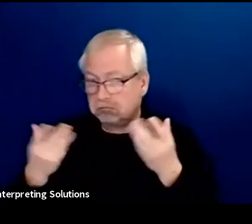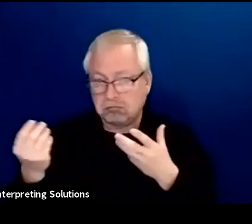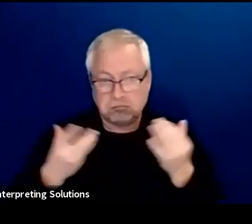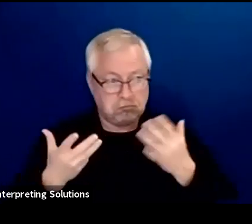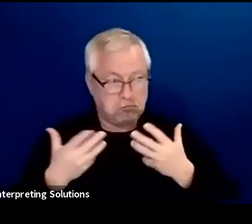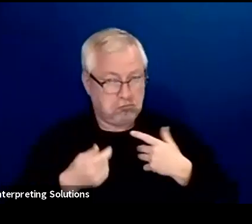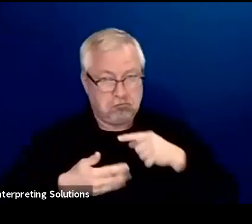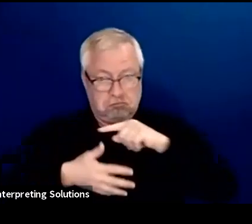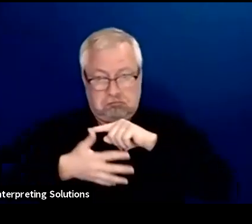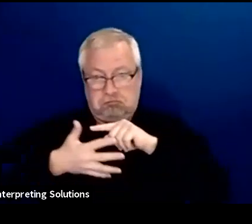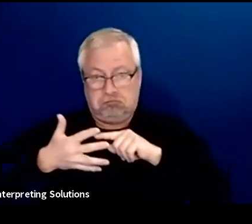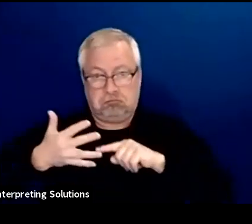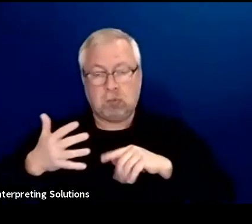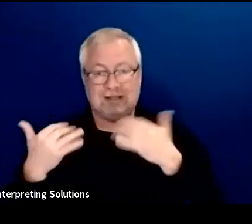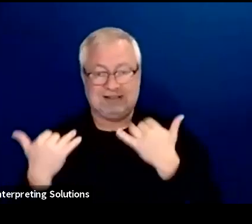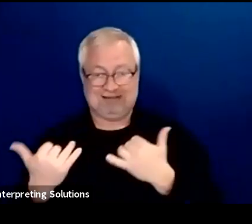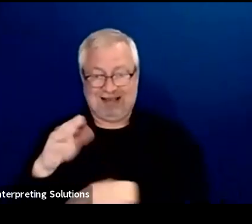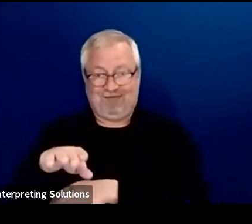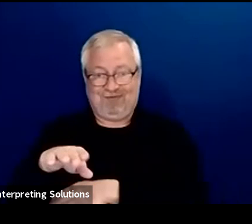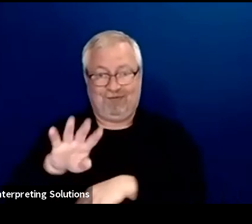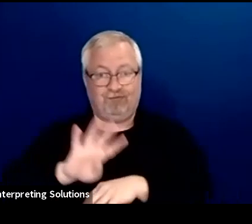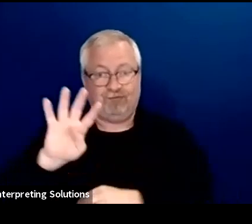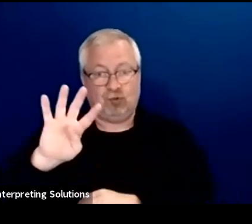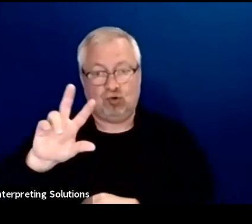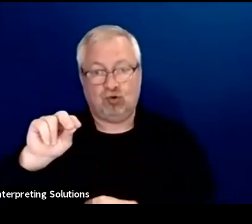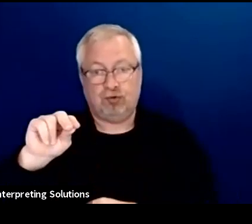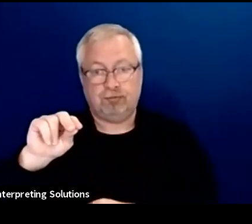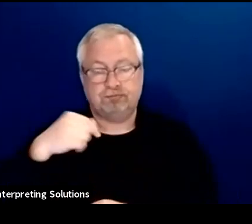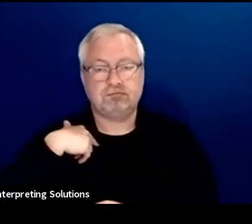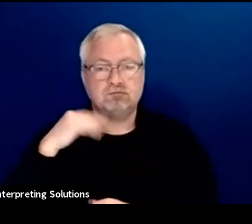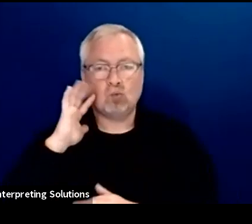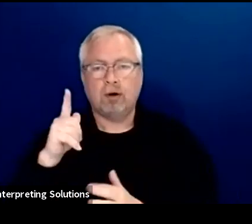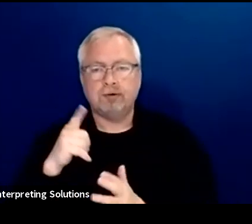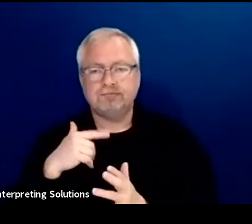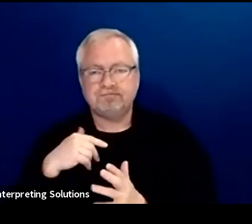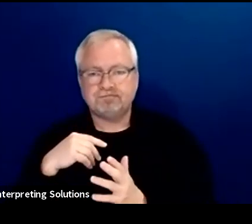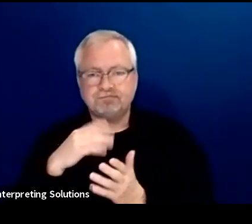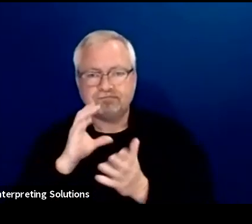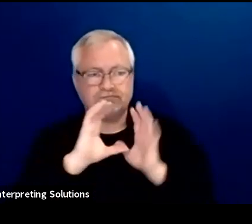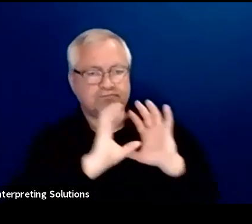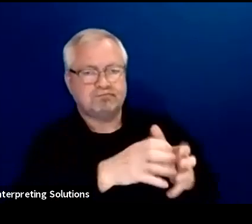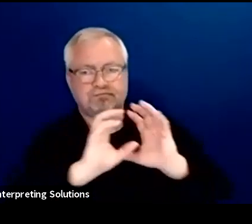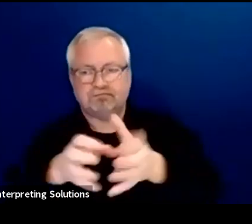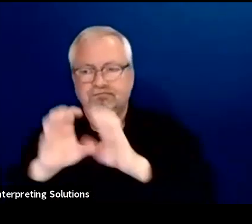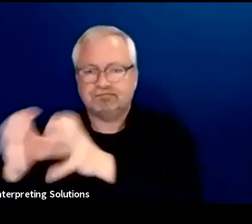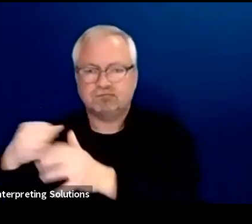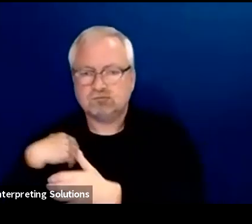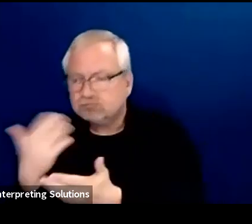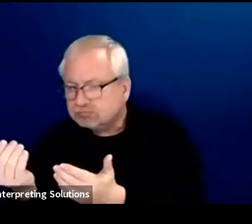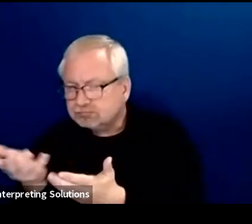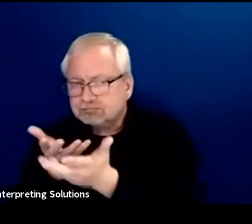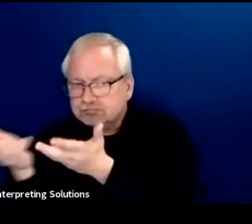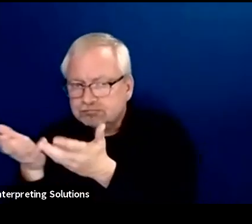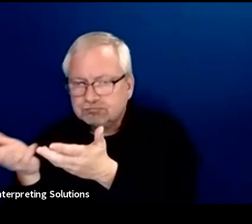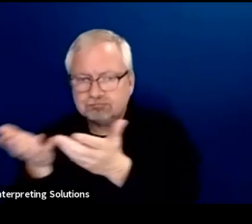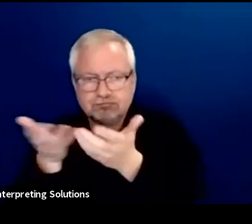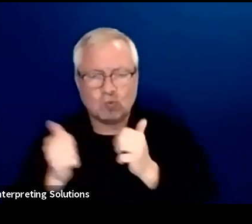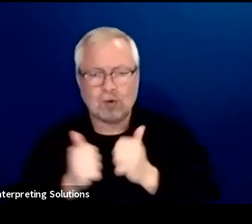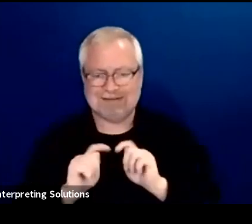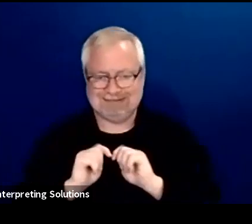for example, I'll be going through a sector-by-sector walkthrough with my team. We're hoping that sometime midweek here, we're able